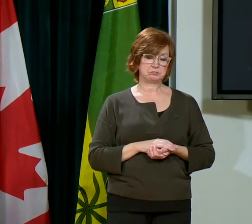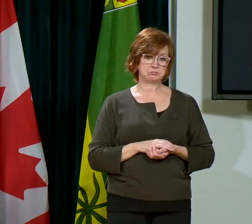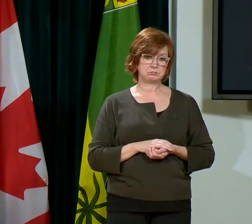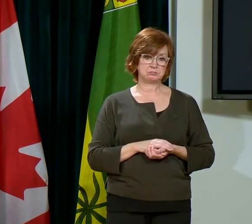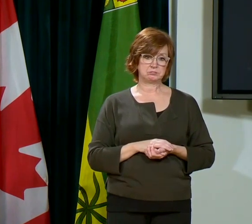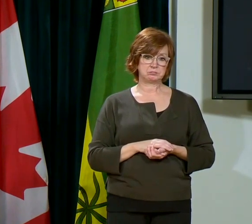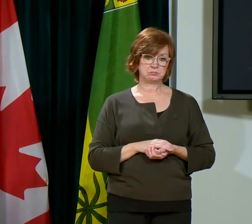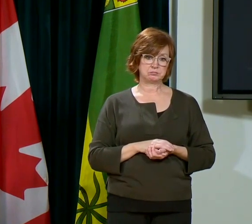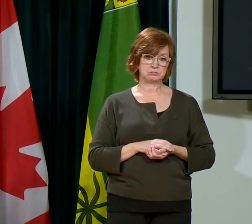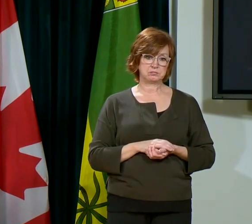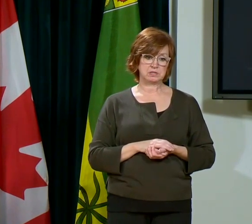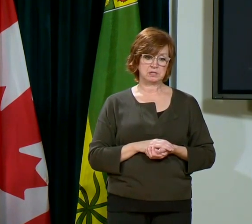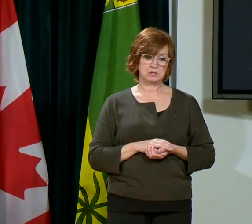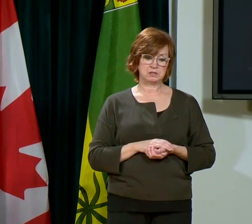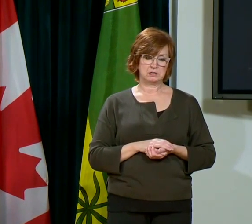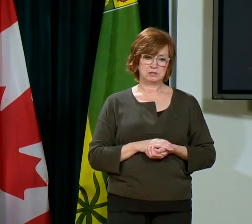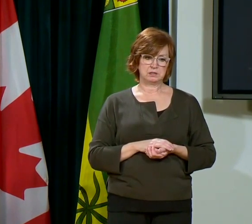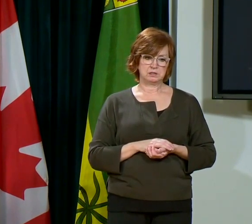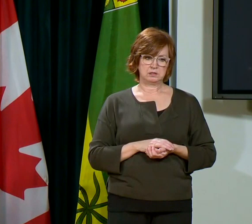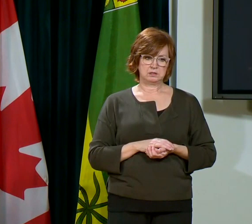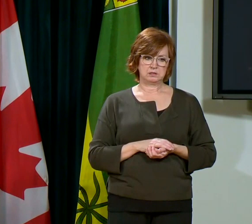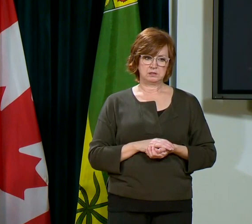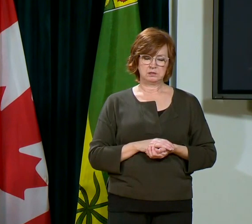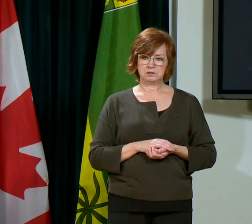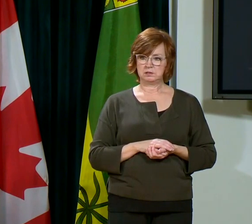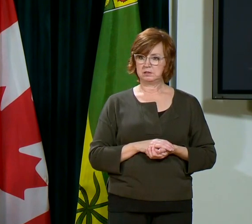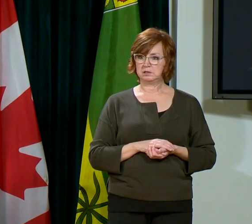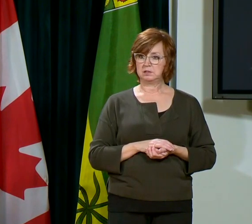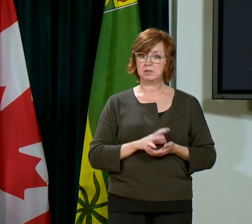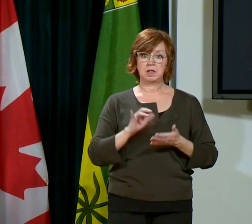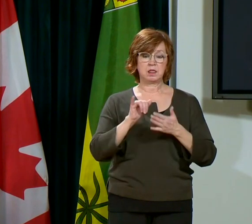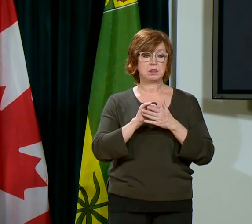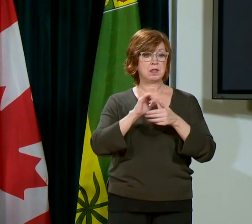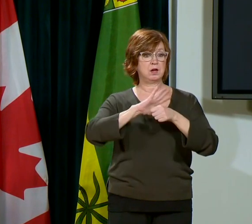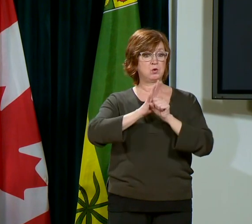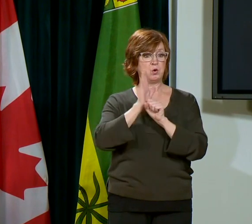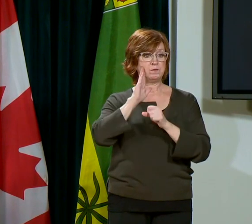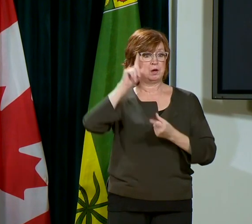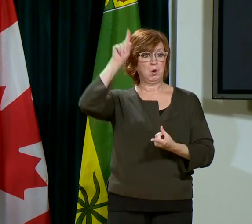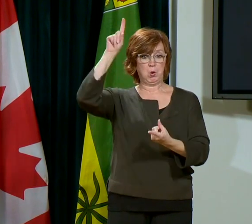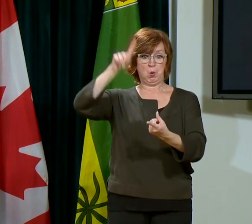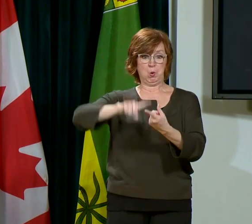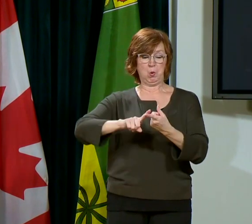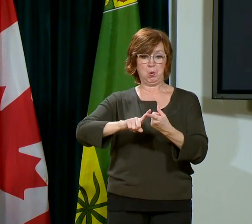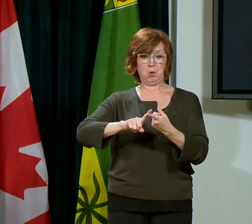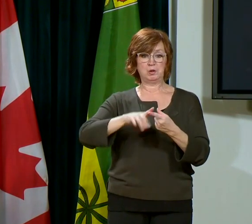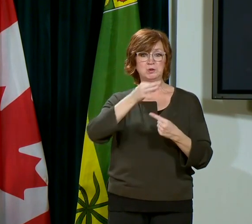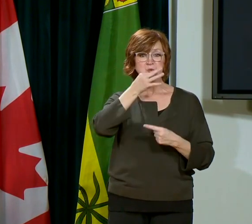this issue will not go away in the next little while. But then, as we get a better understanding of